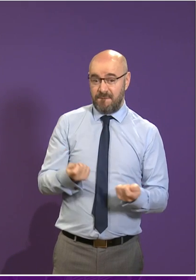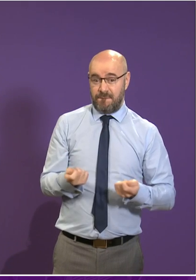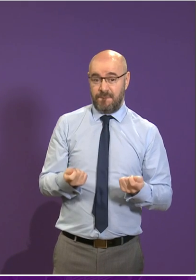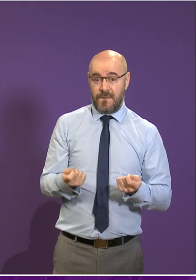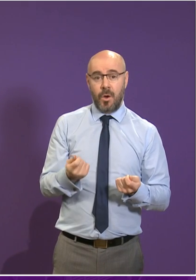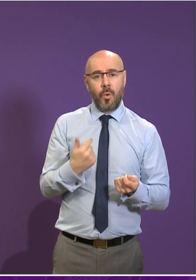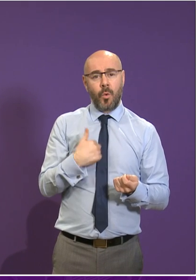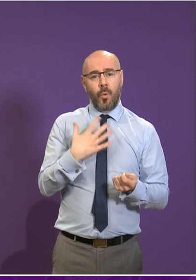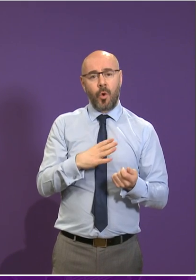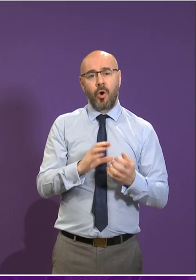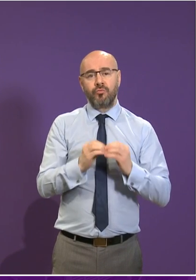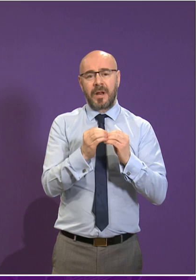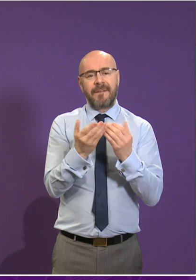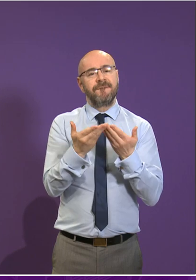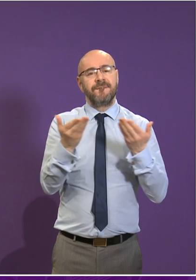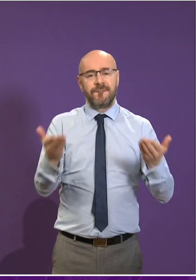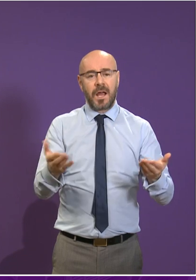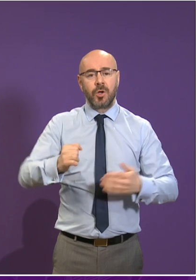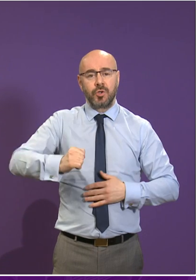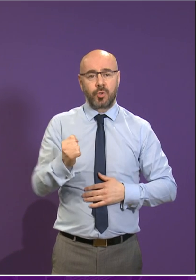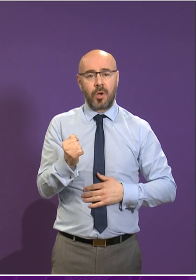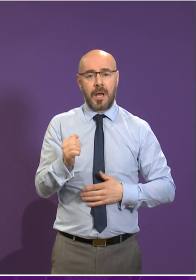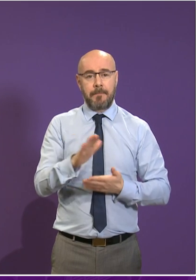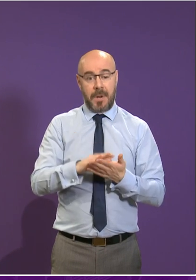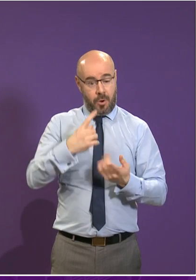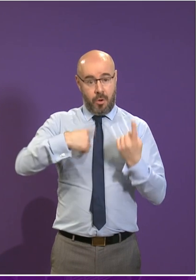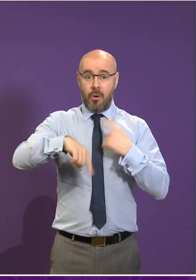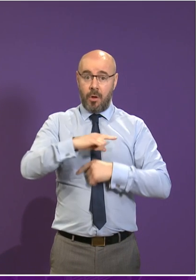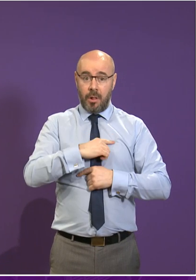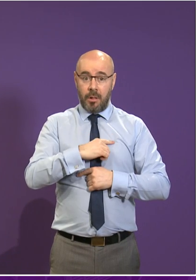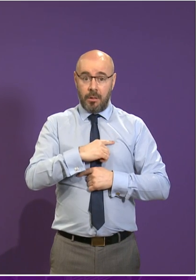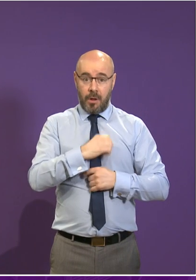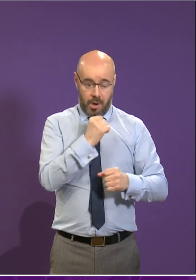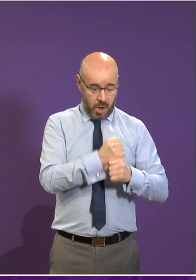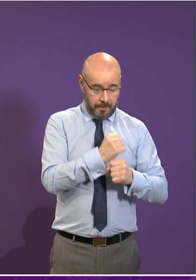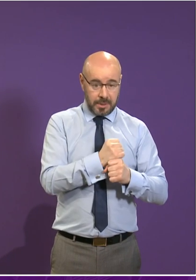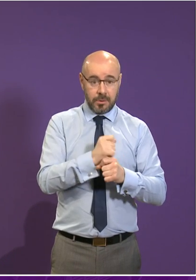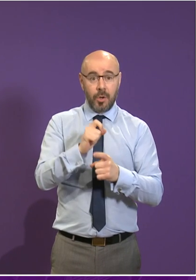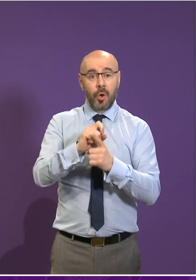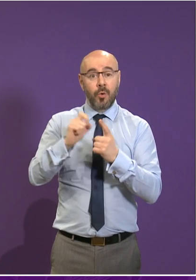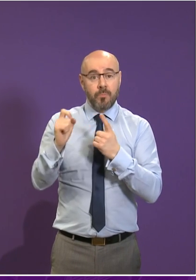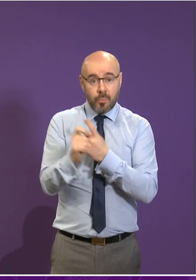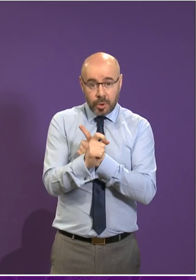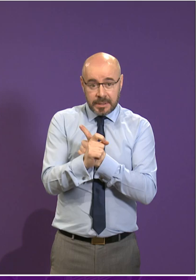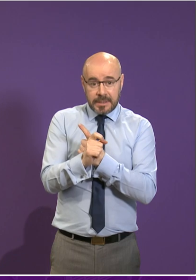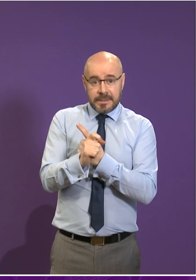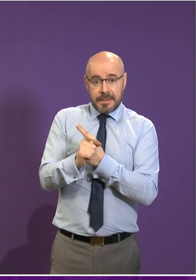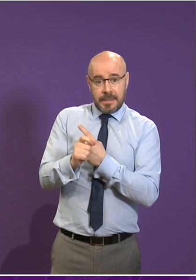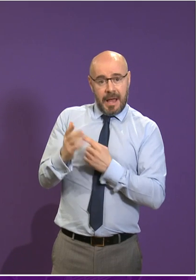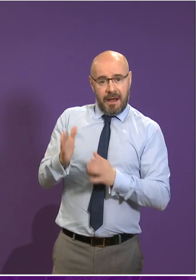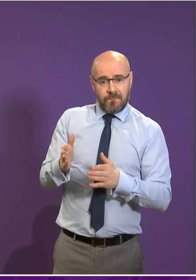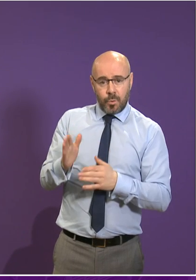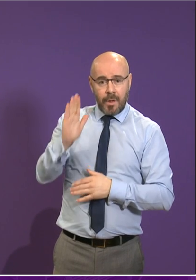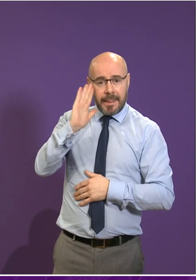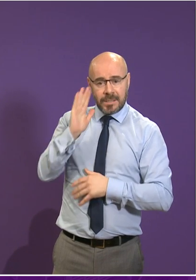a fairer Scotland actually requires all of us. It requires government, it requires communities, it requires listening to people with that